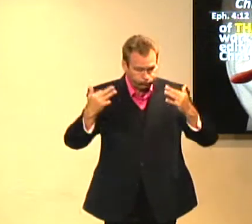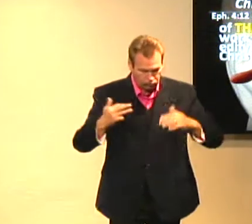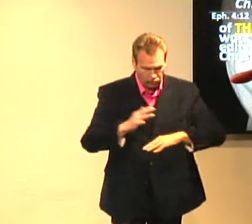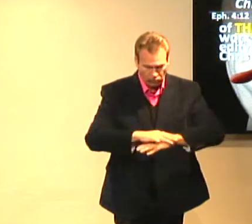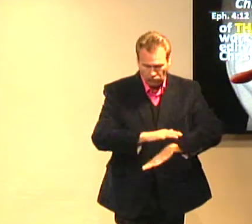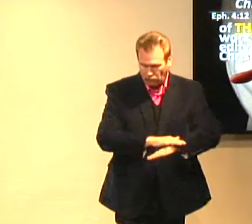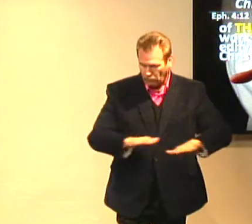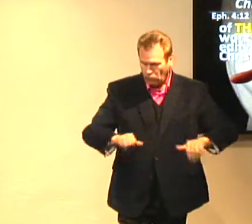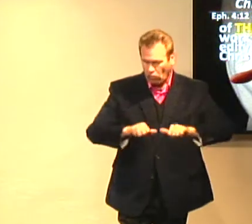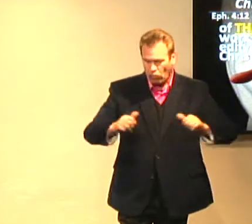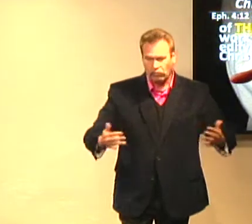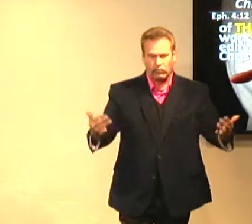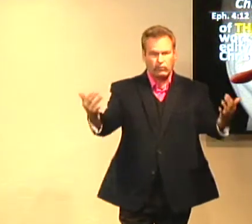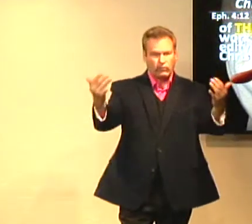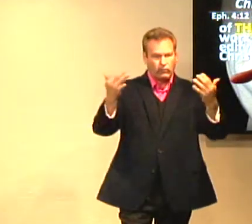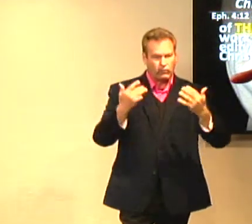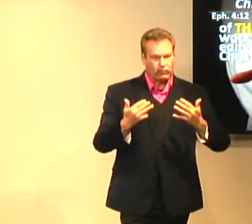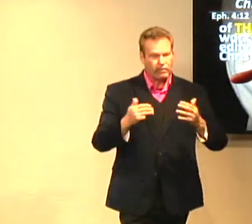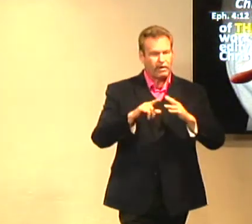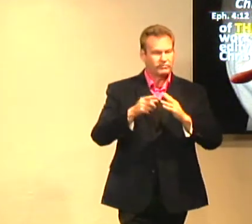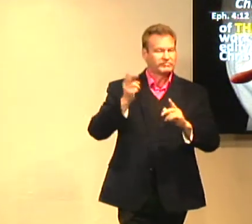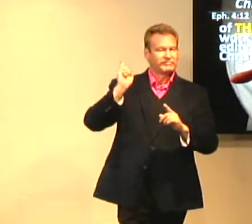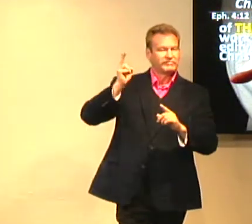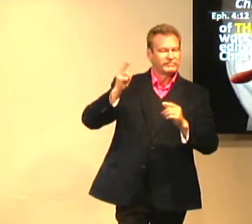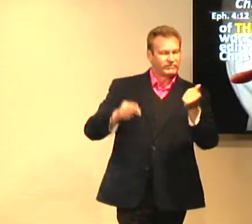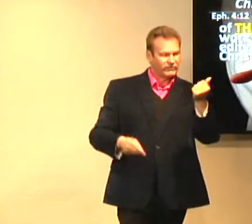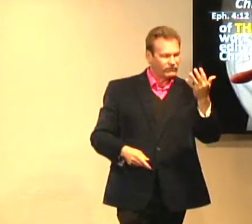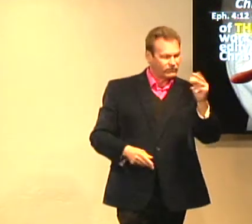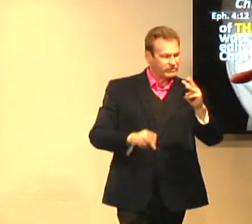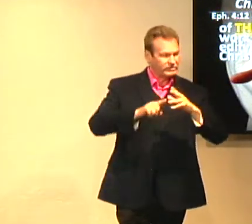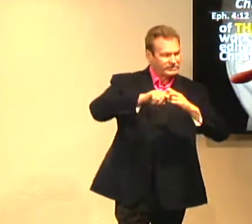is open for those to come and to partake